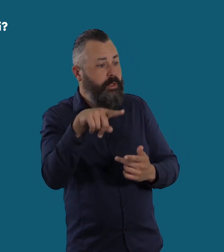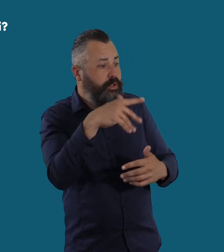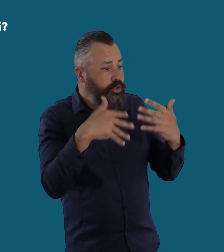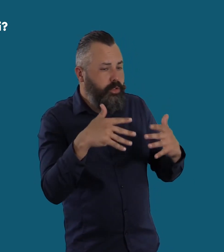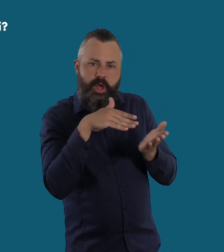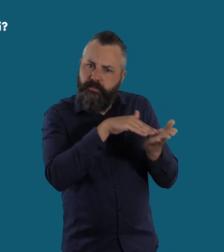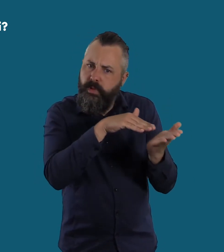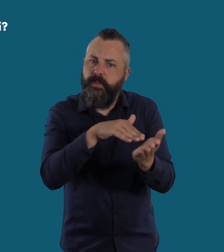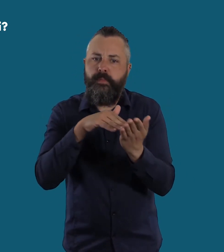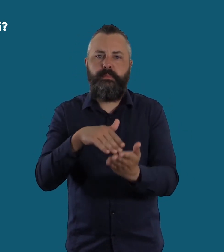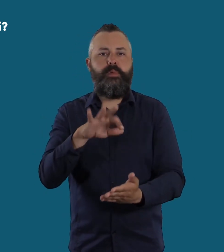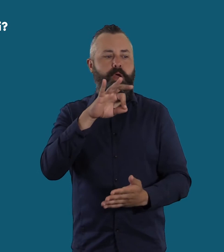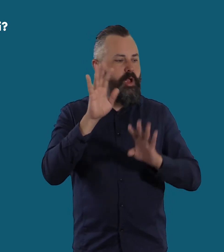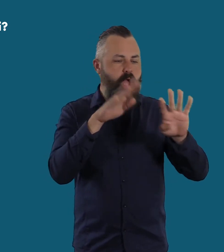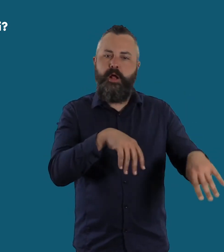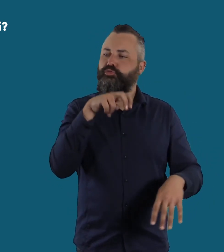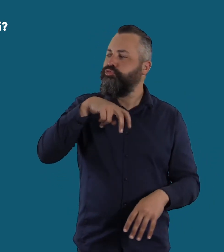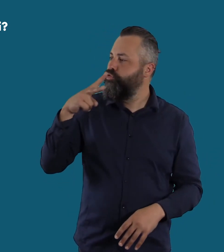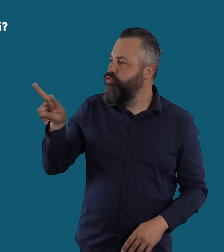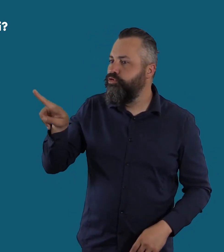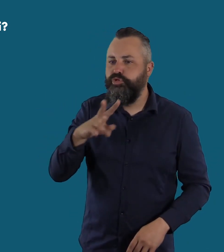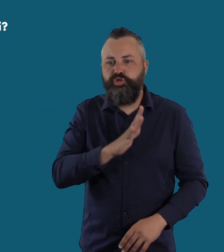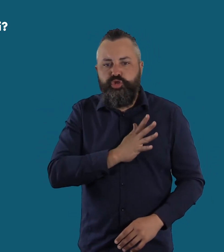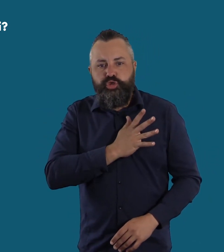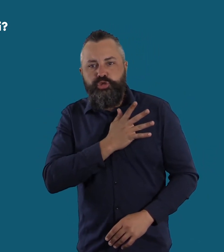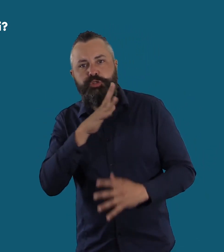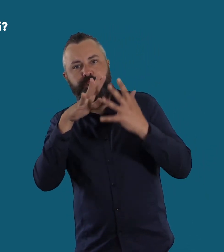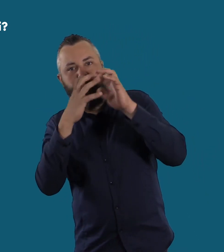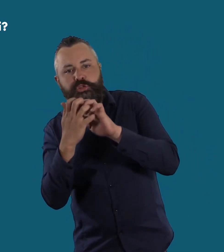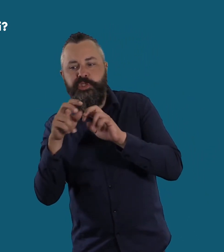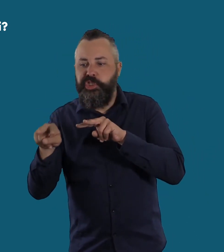Help others if you can. Do not go sightseeing.